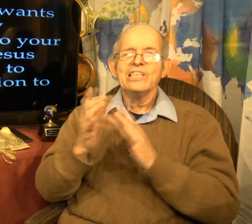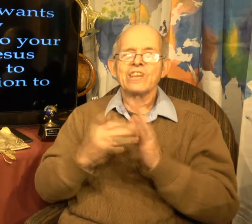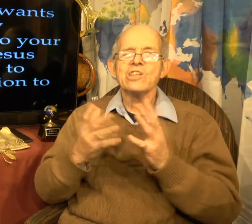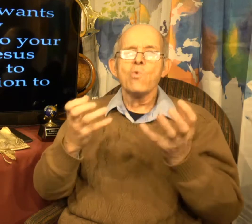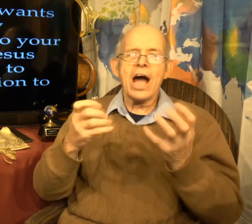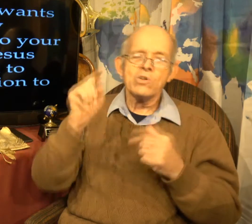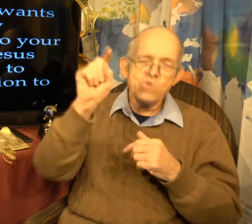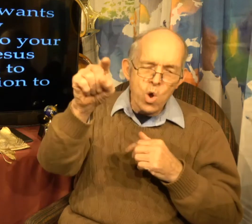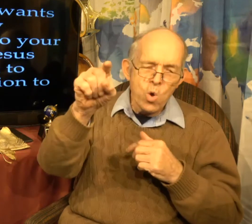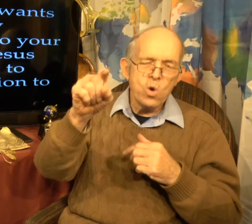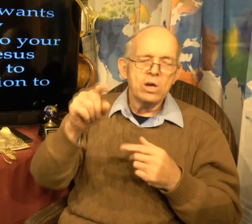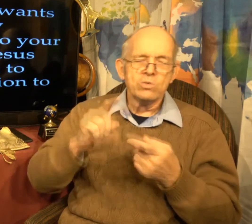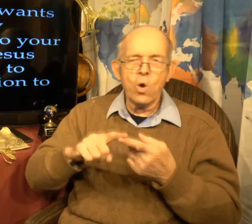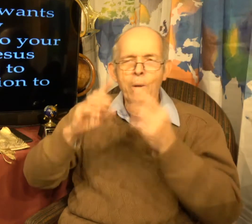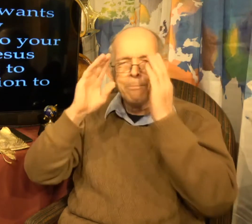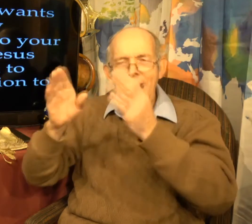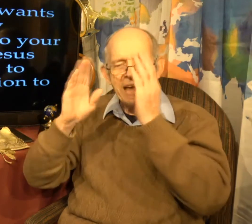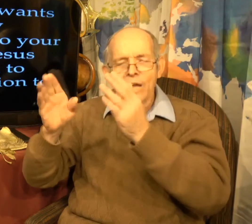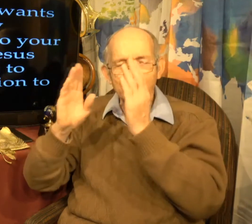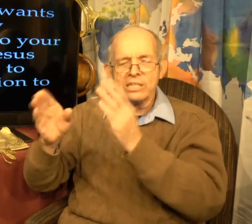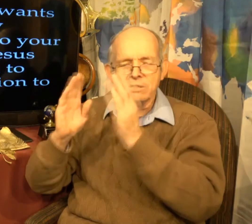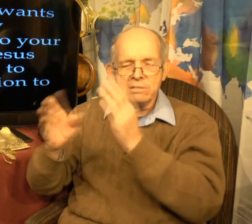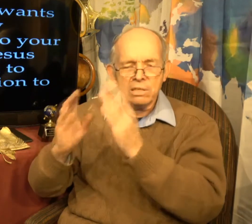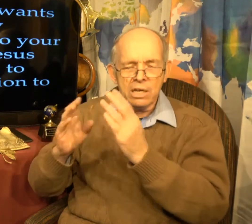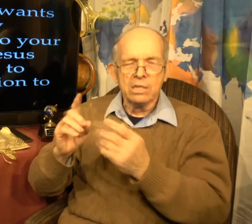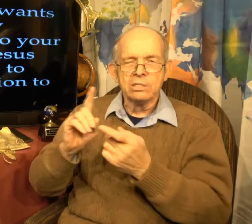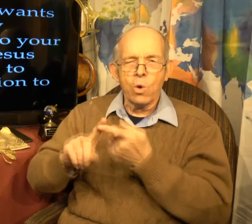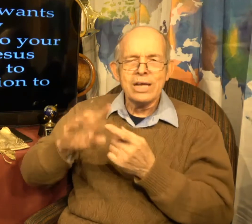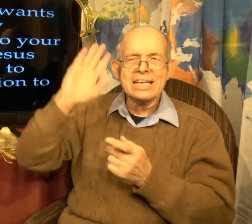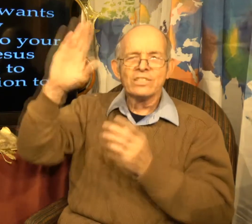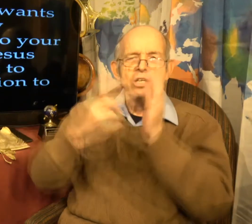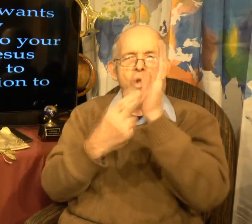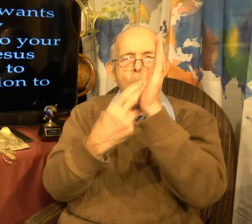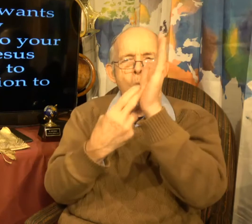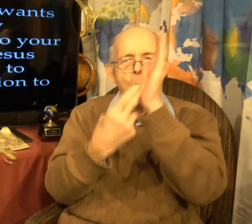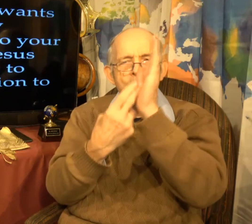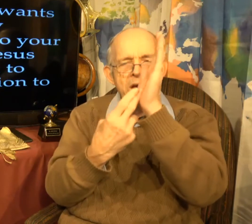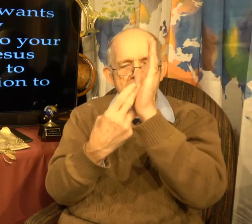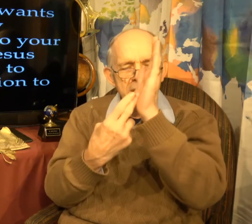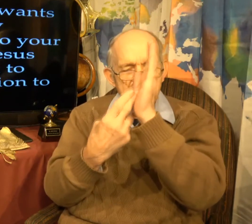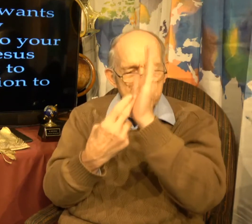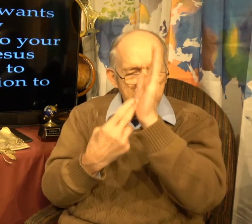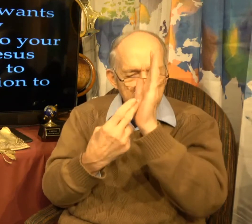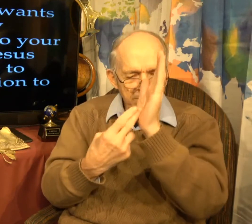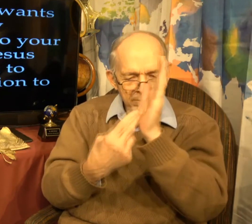Jesus wants you to pay attention to his truth.